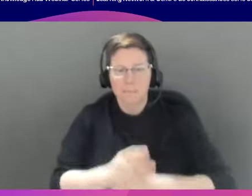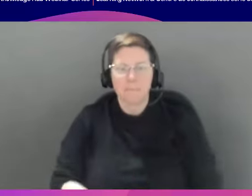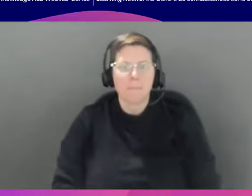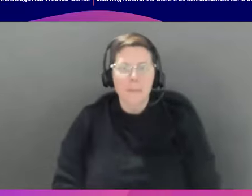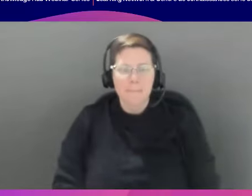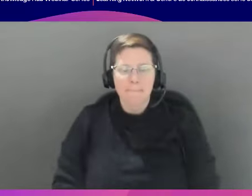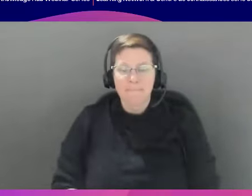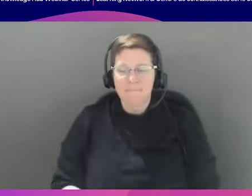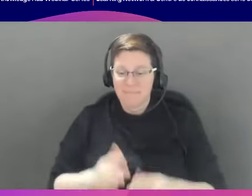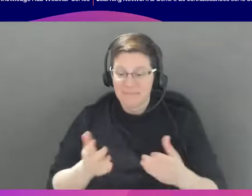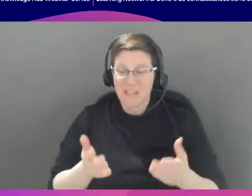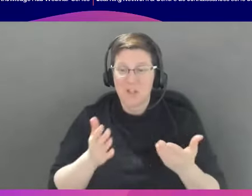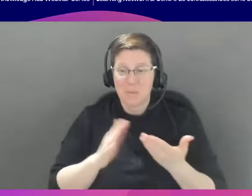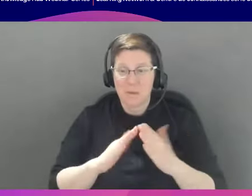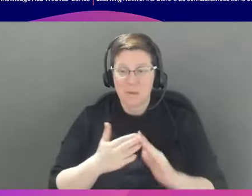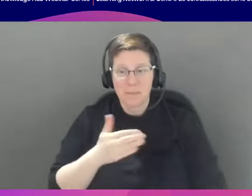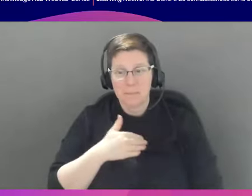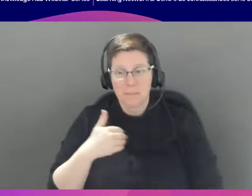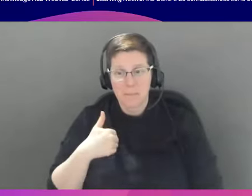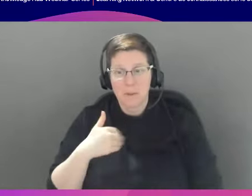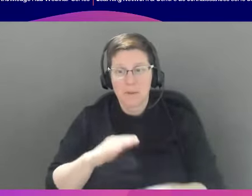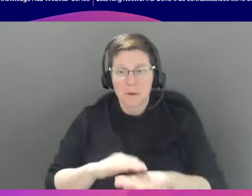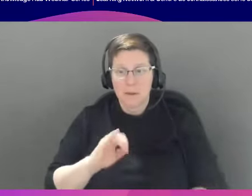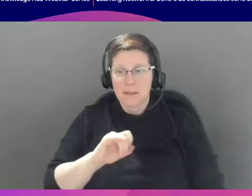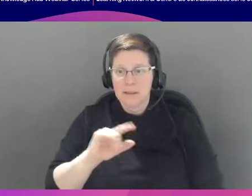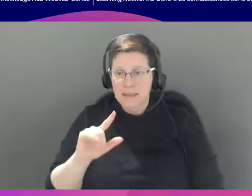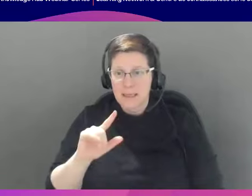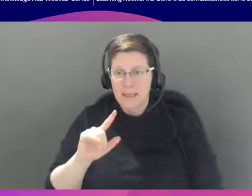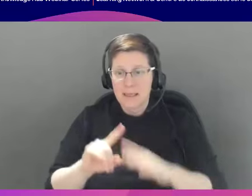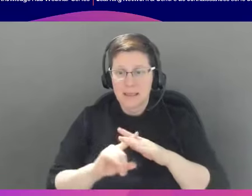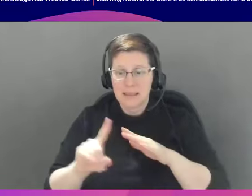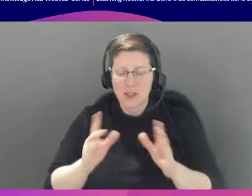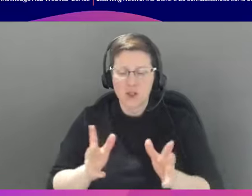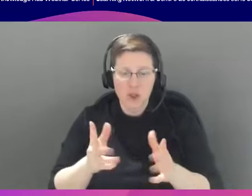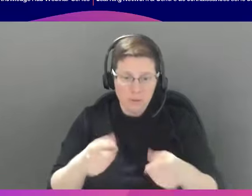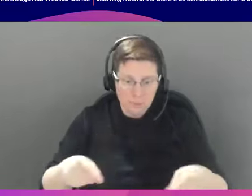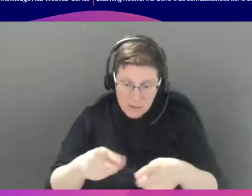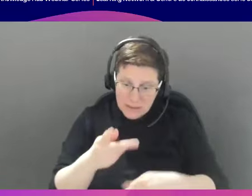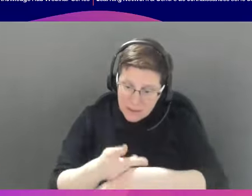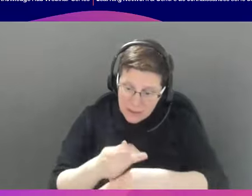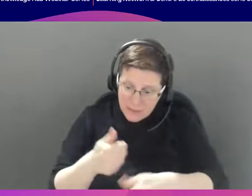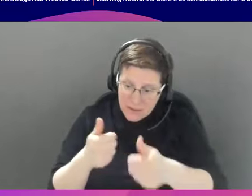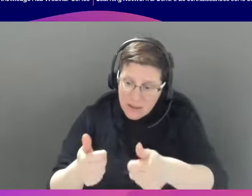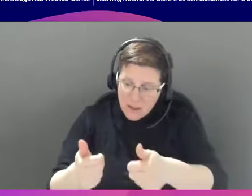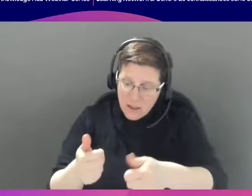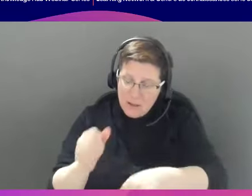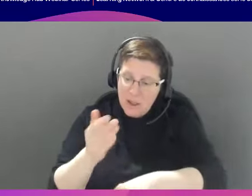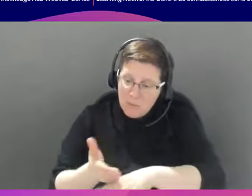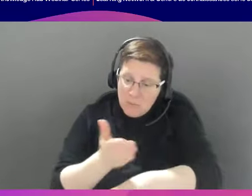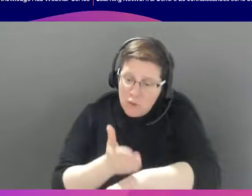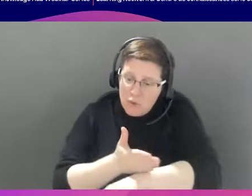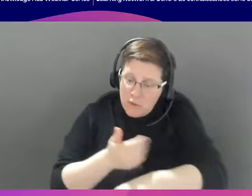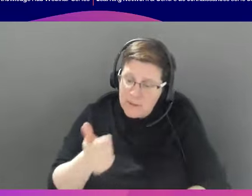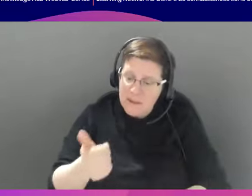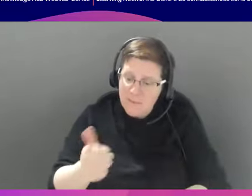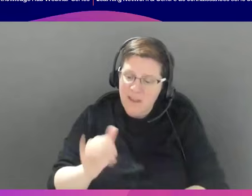Here, the community members on incel-exit encouraged incels to take care of themselves and to work on themselves as a